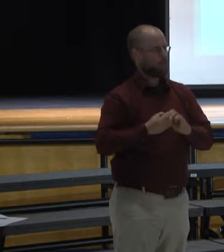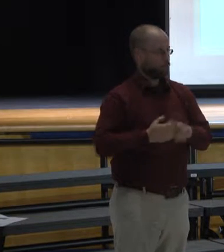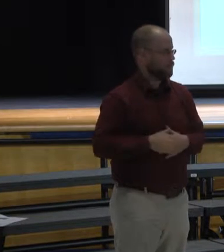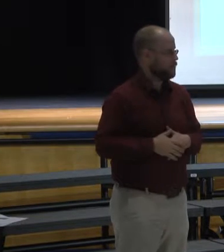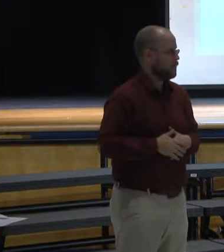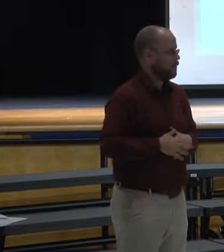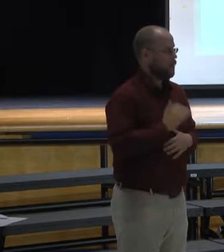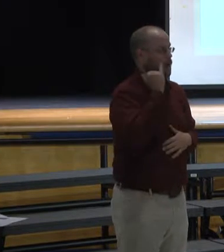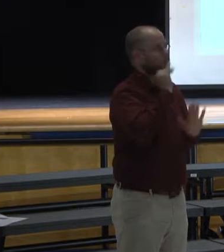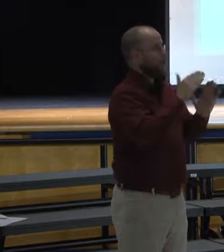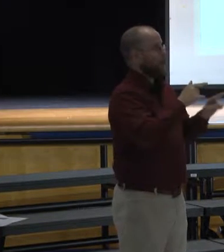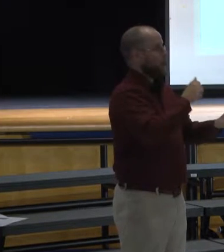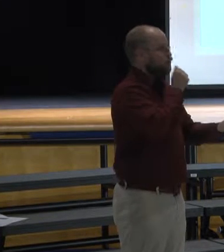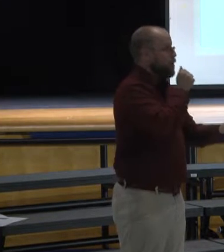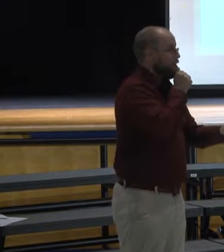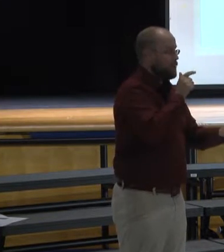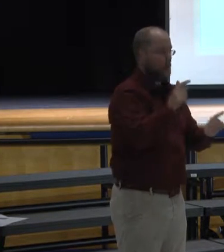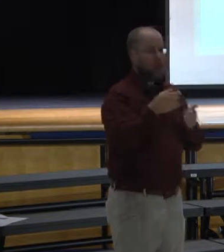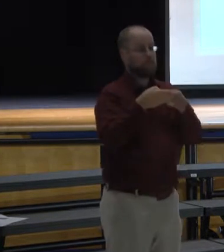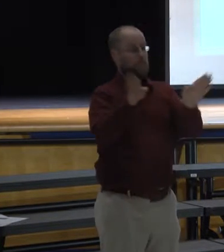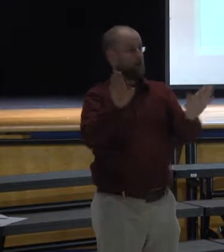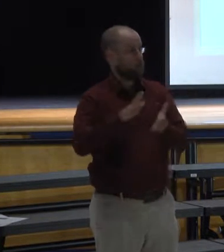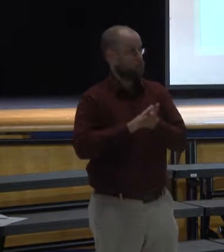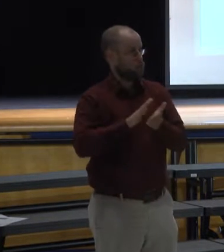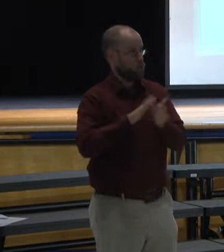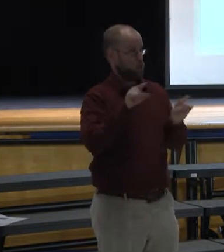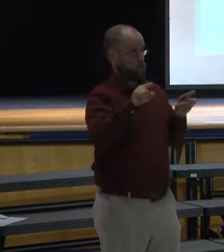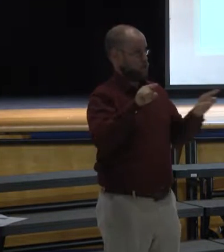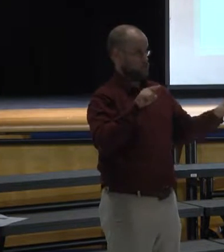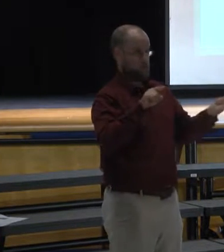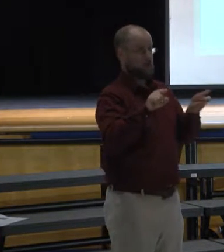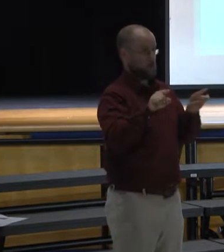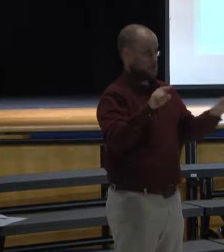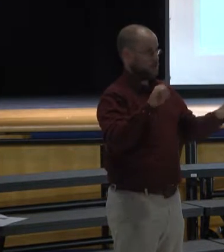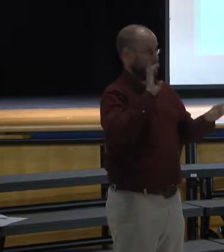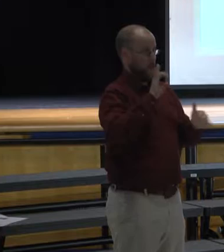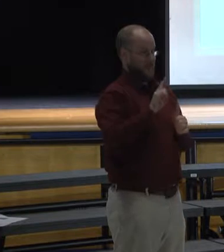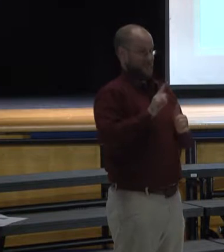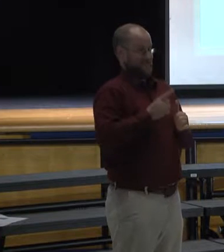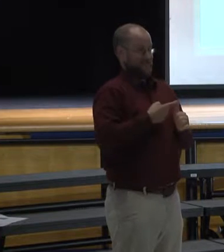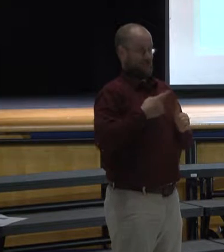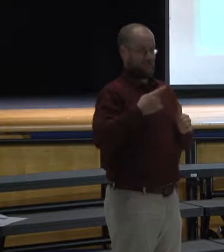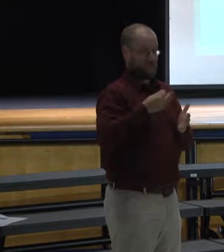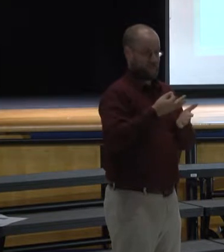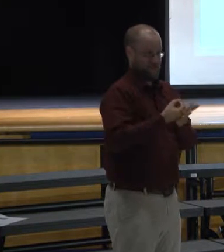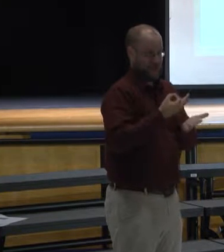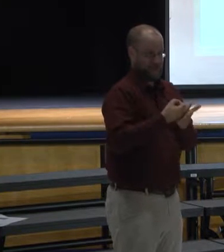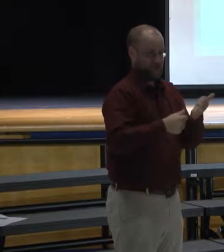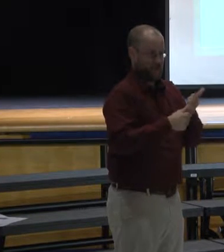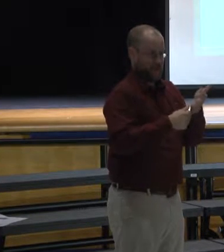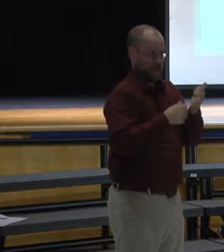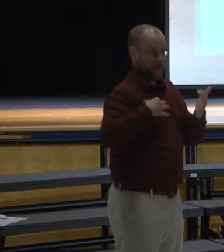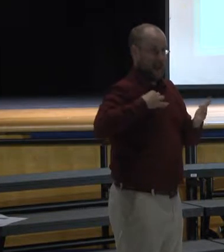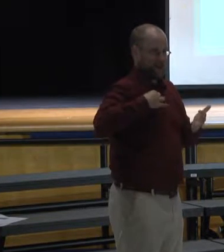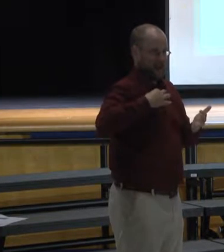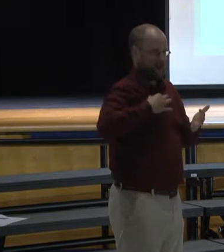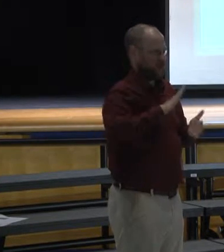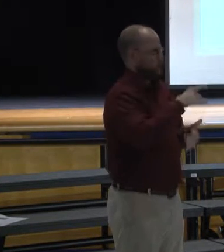a private school to a public school, just by doing the initial financial aid application, your initial cost may